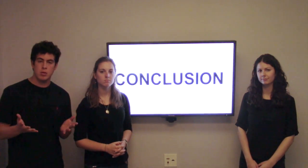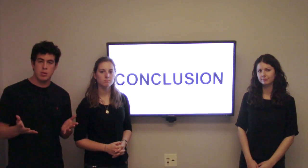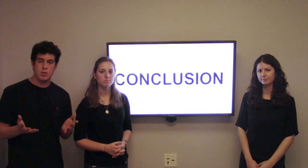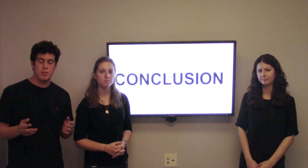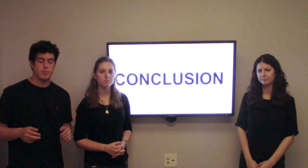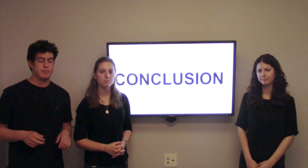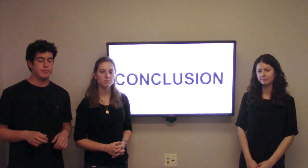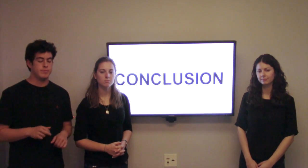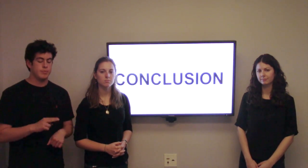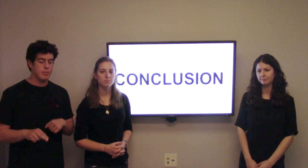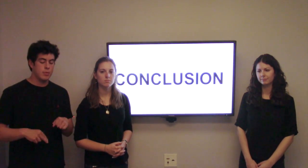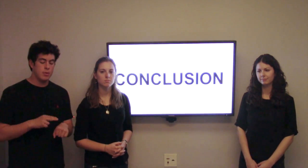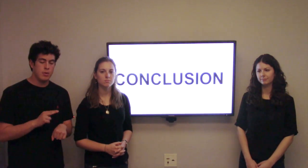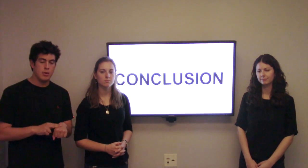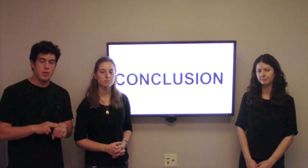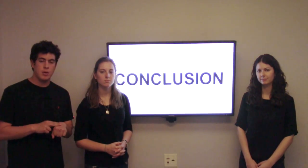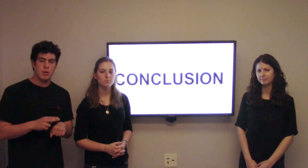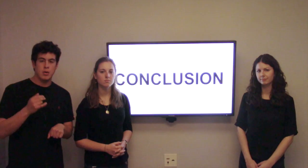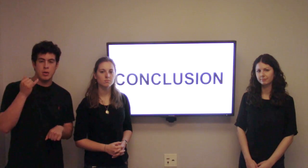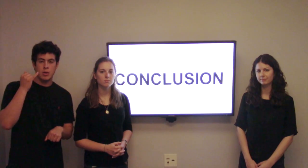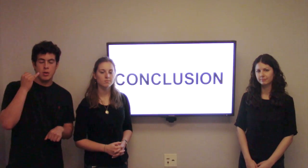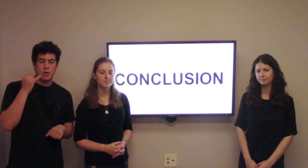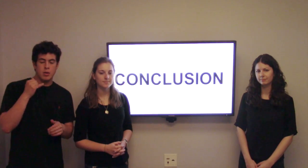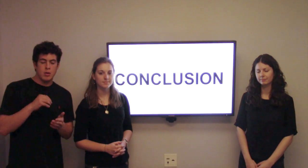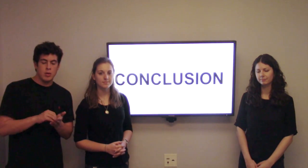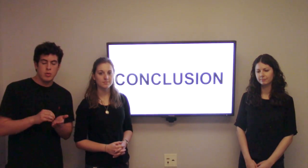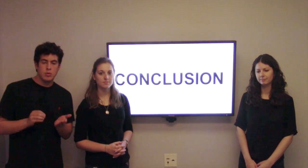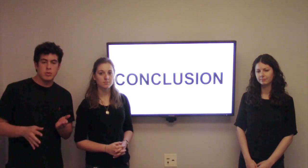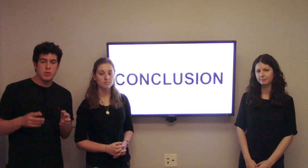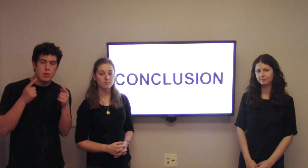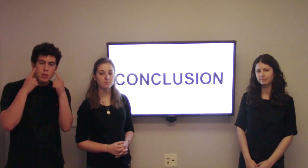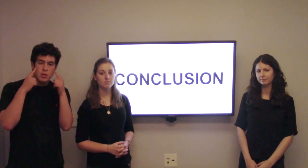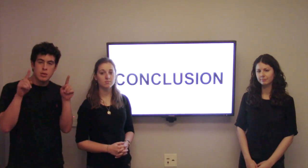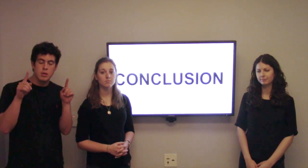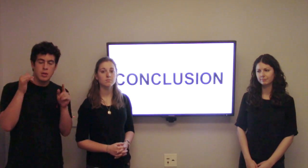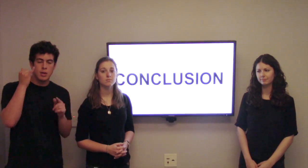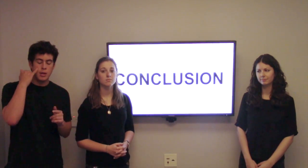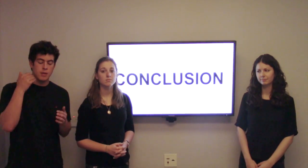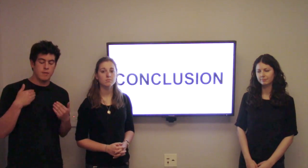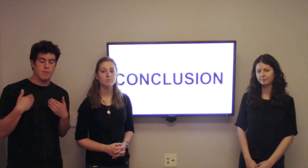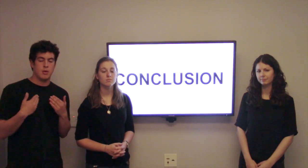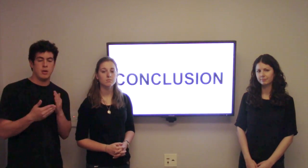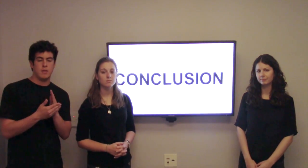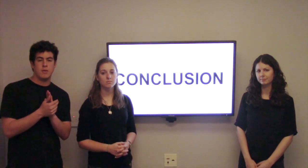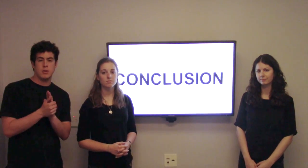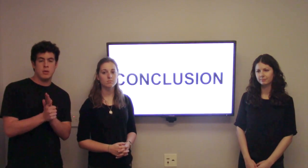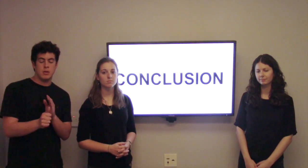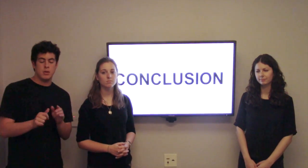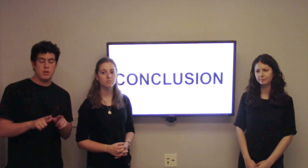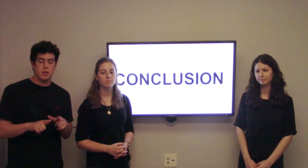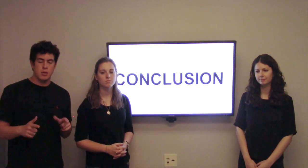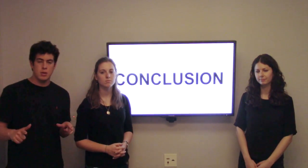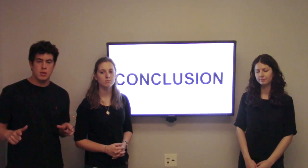educational system. Normally, if a student is smart, they usually have a skilled language.